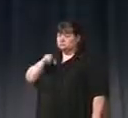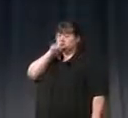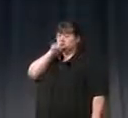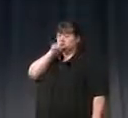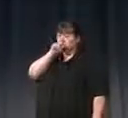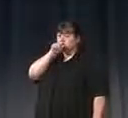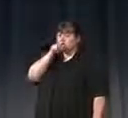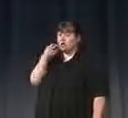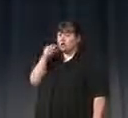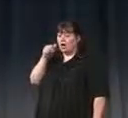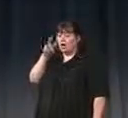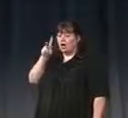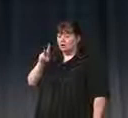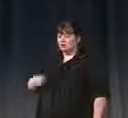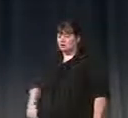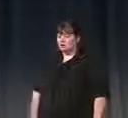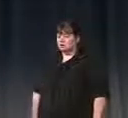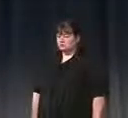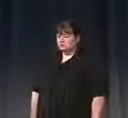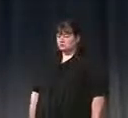It's a hawk.